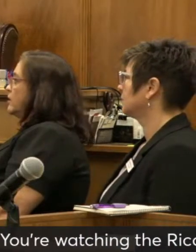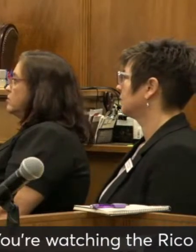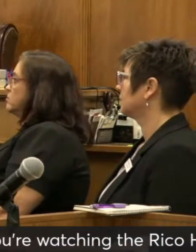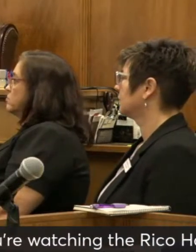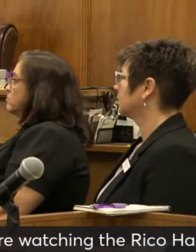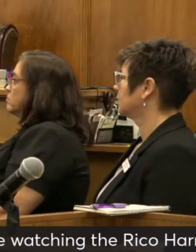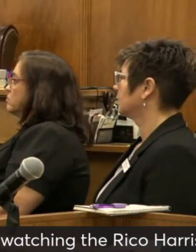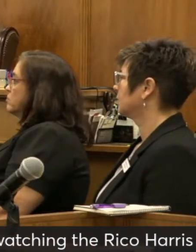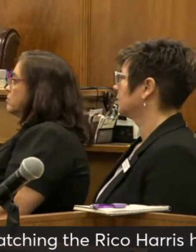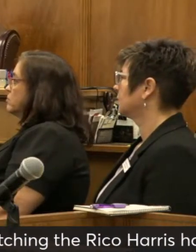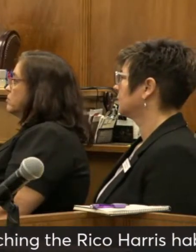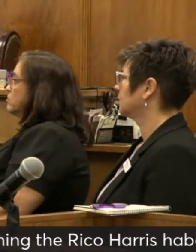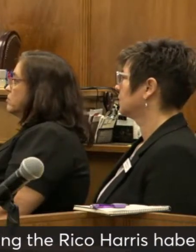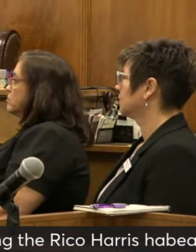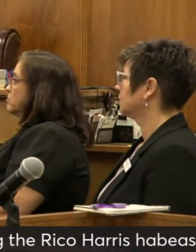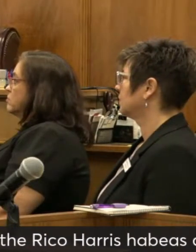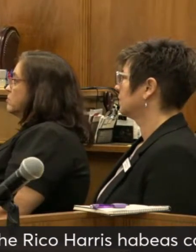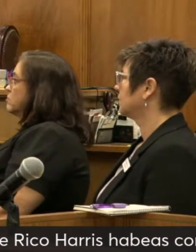Yeah.